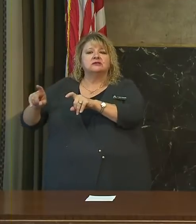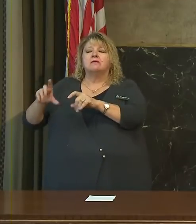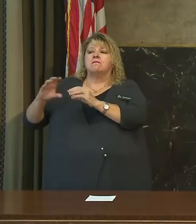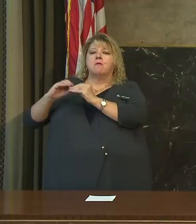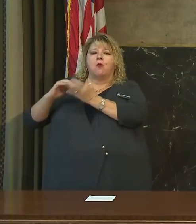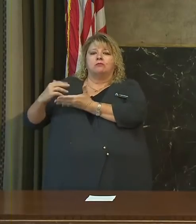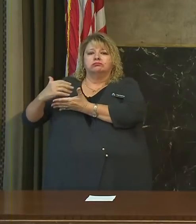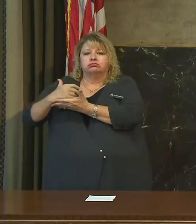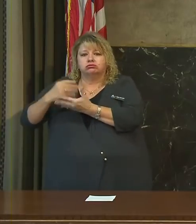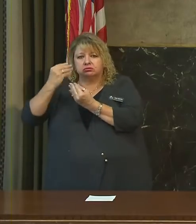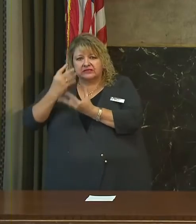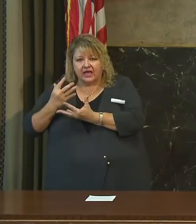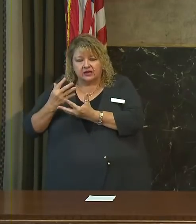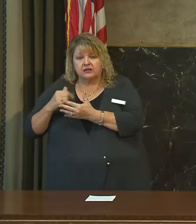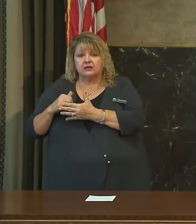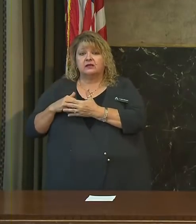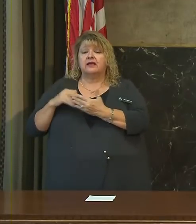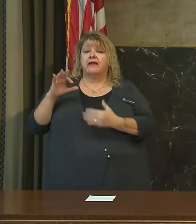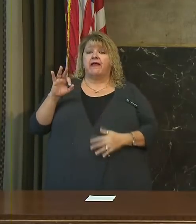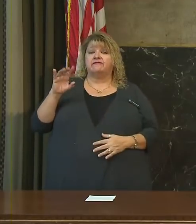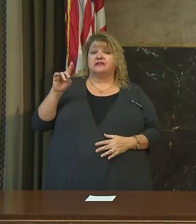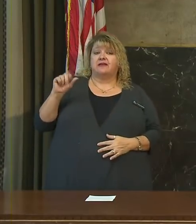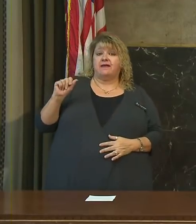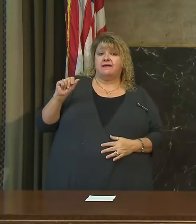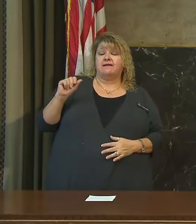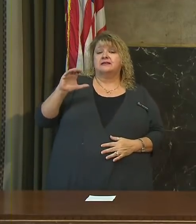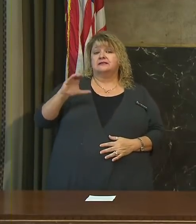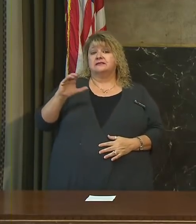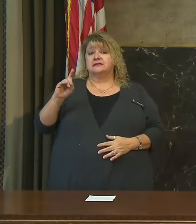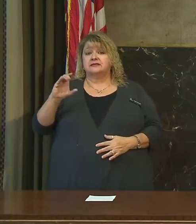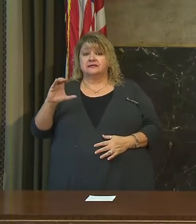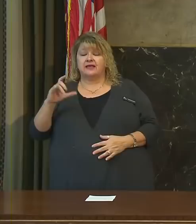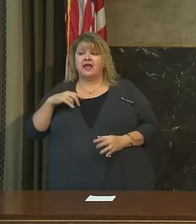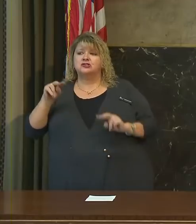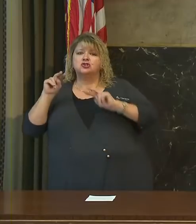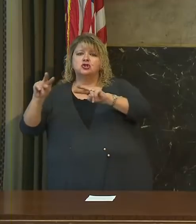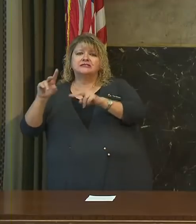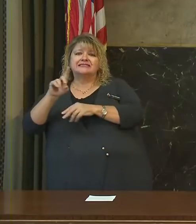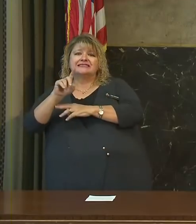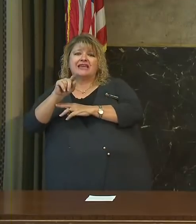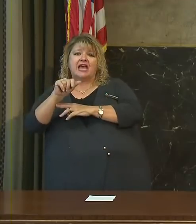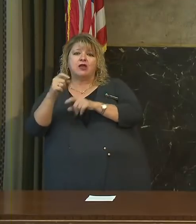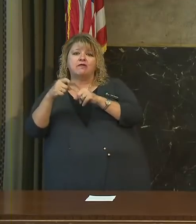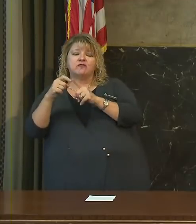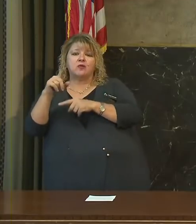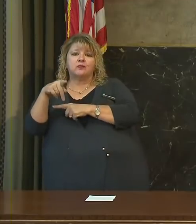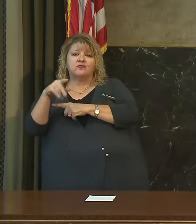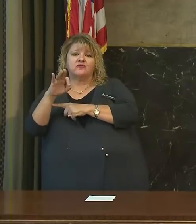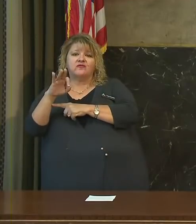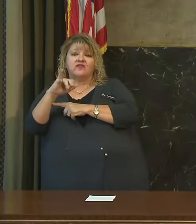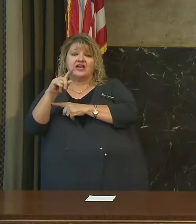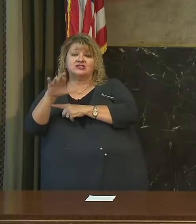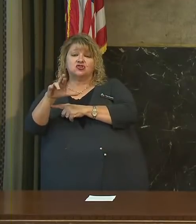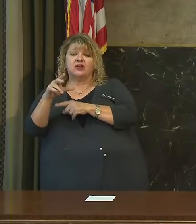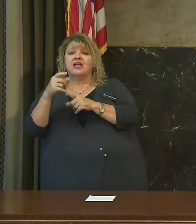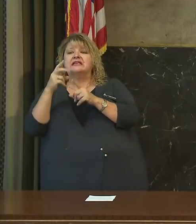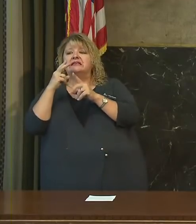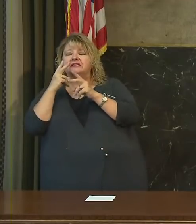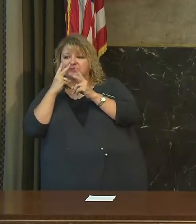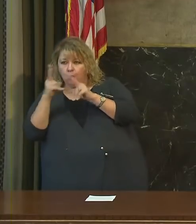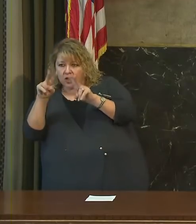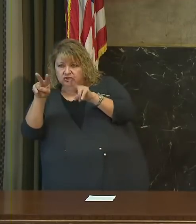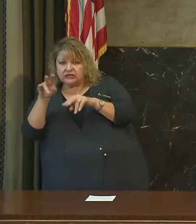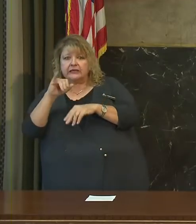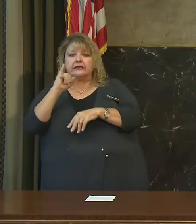in. The FDA and the CDC have already looked at the data that the Pfizer company has. They looked at data from Israel. They've not yet made a decision